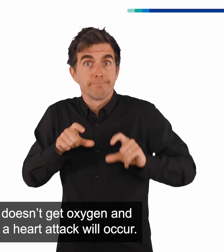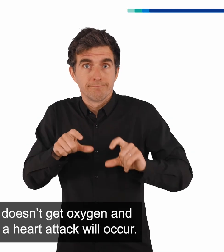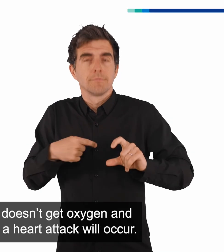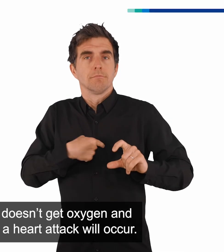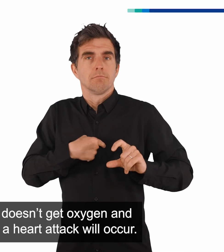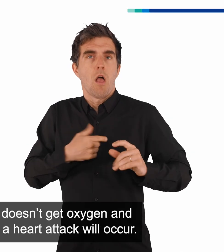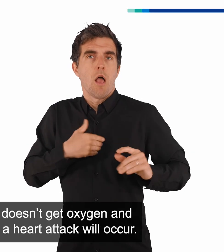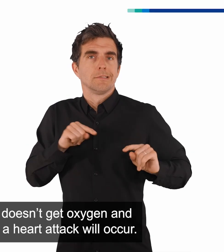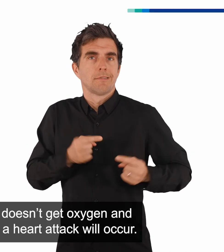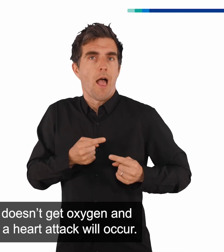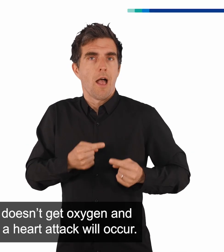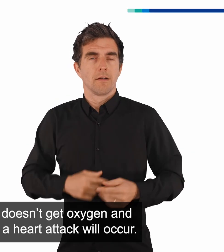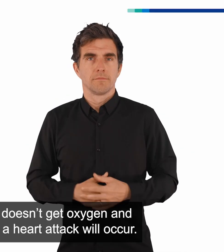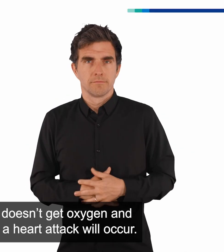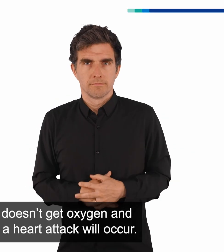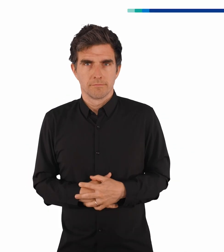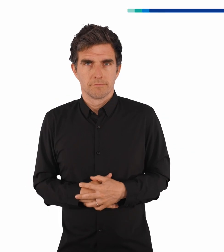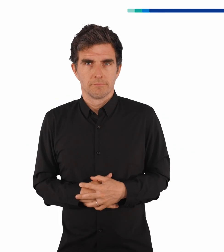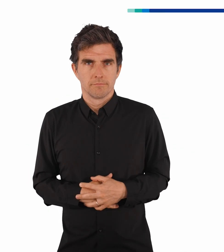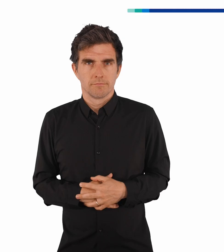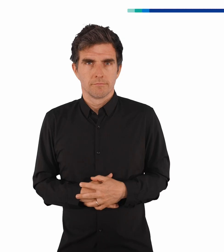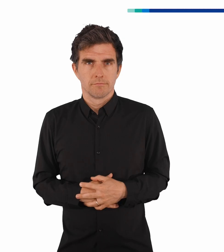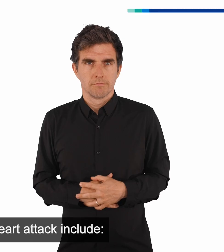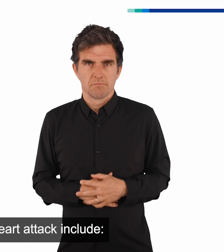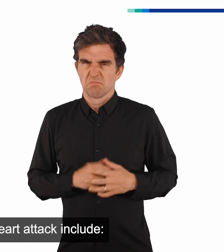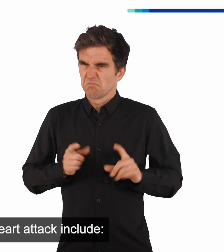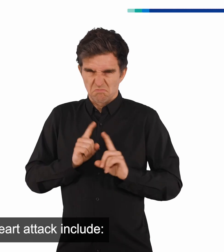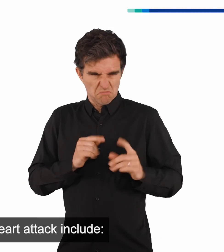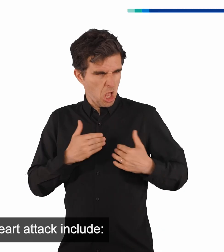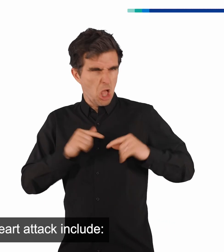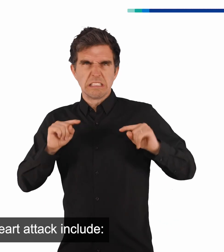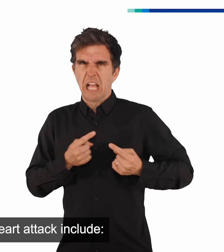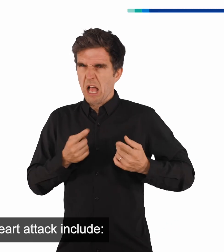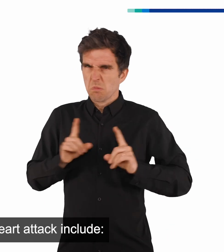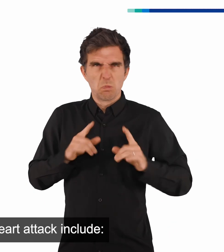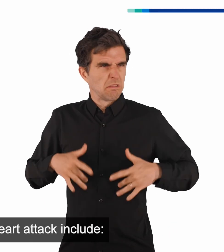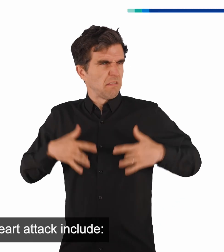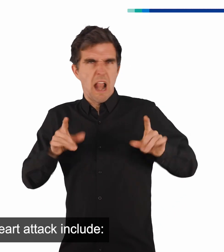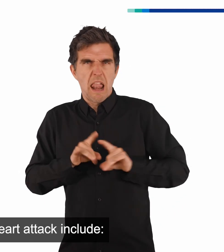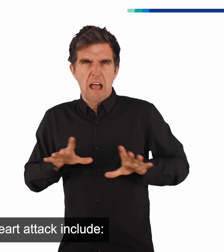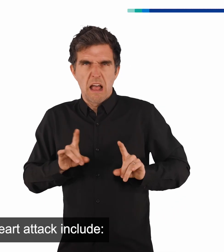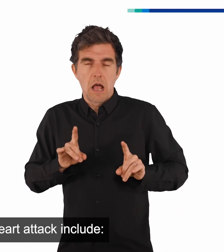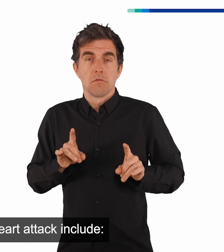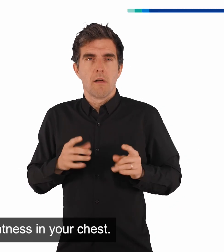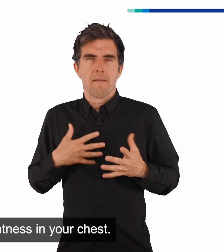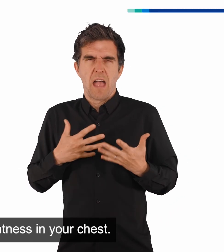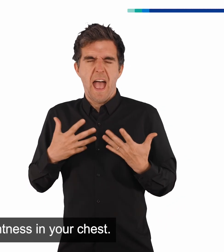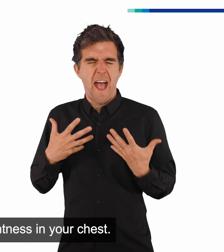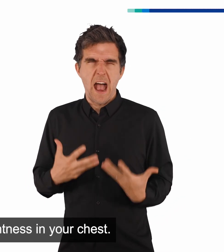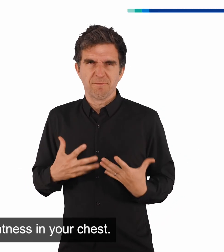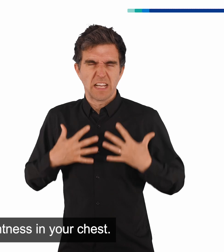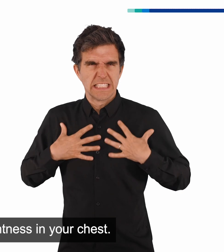heaviness or tightness in your chest. This may spread to your arms, neck, jaw, back or